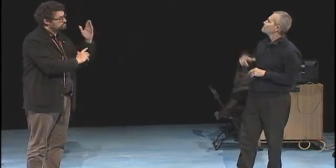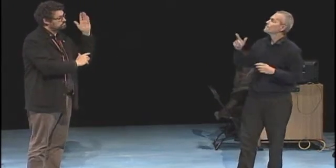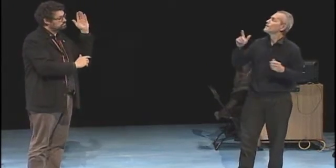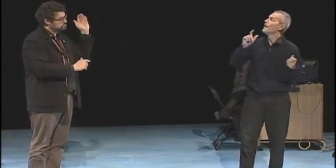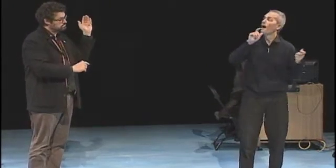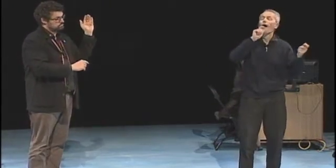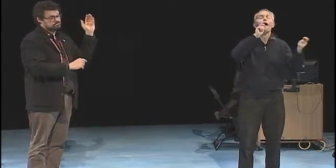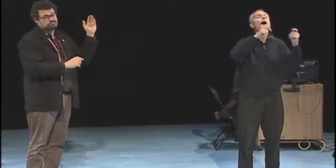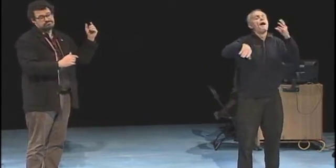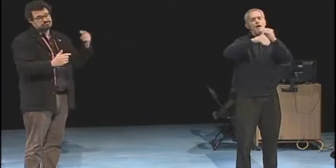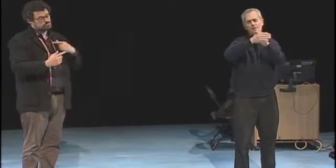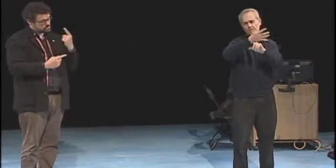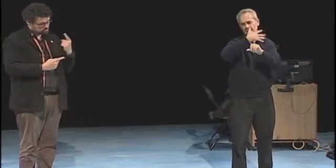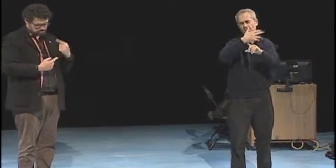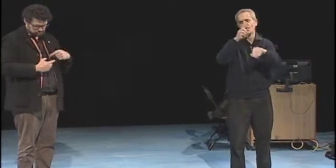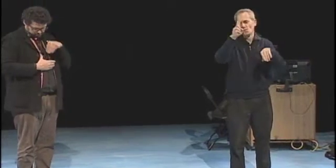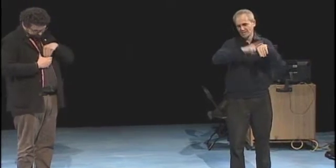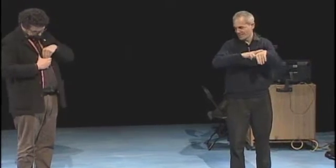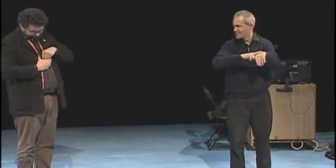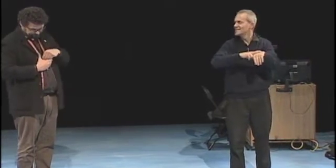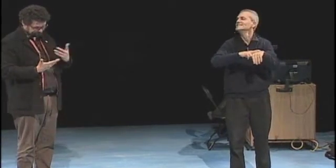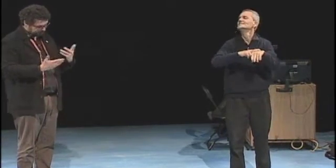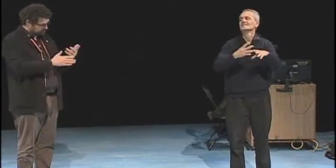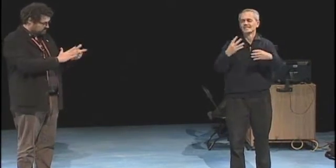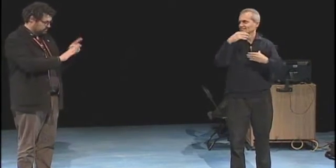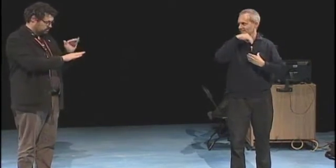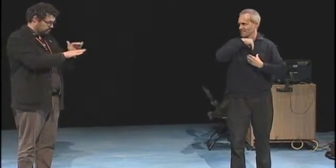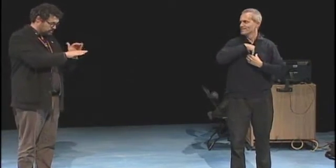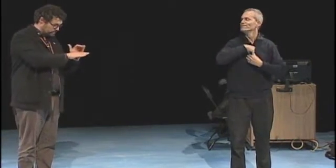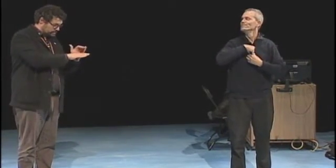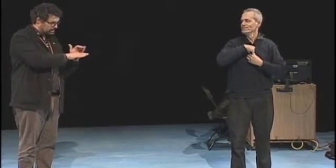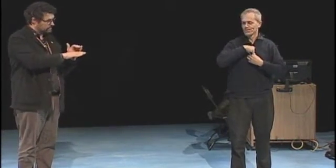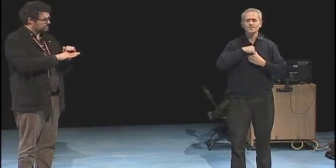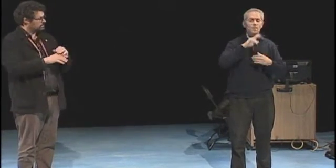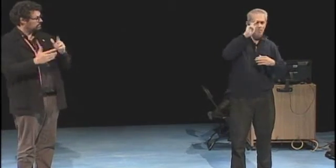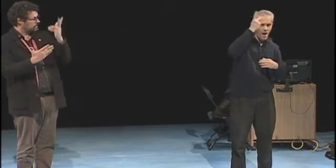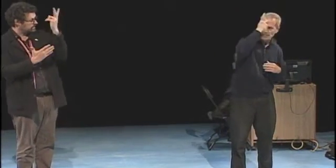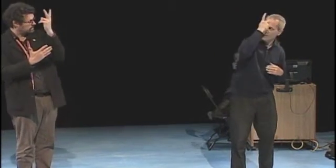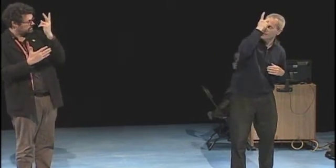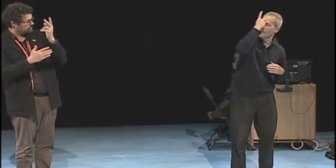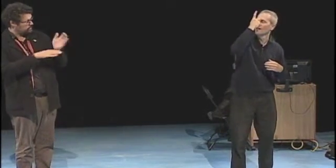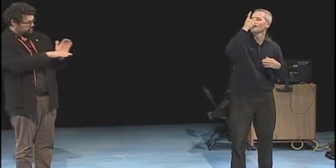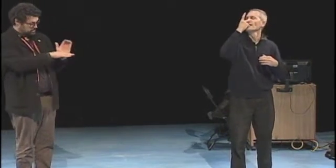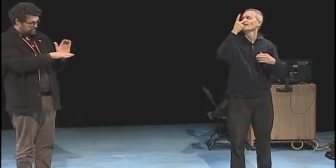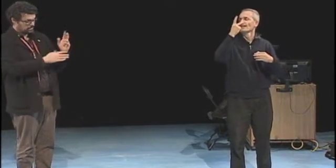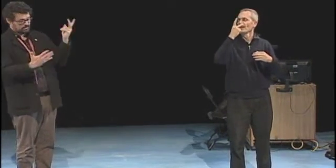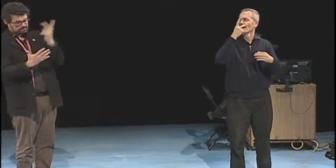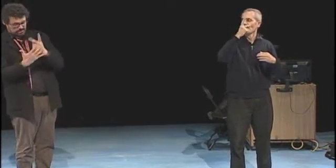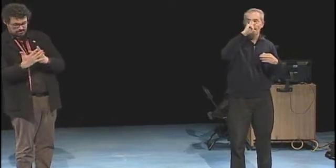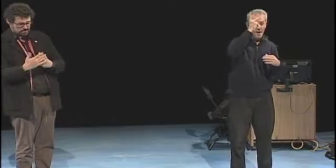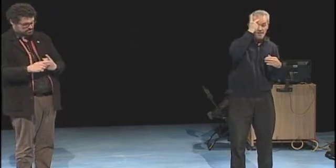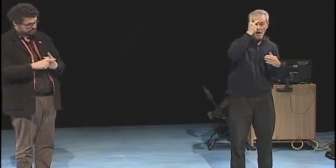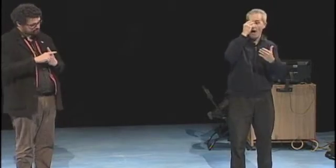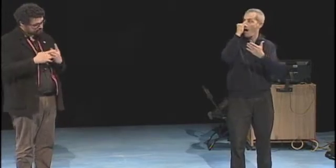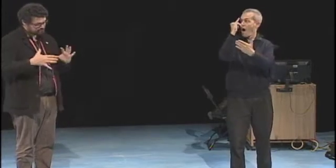triumph of deafhood. And behind the bird you see the Surdism flag.